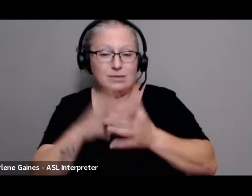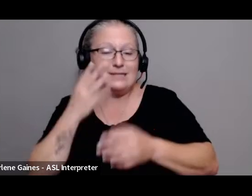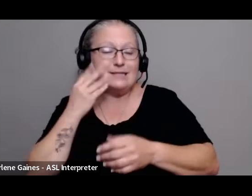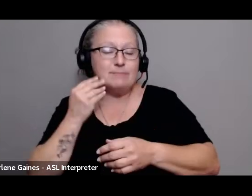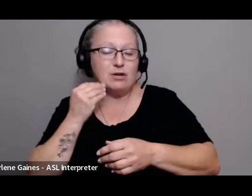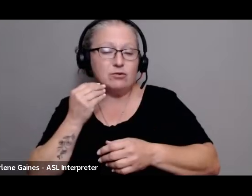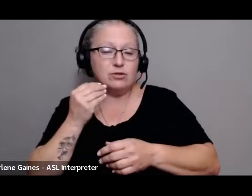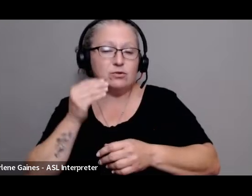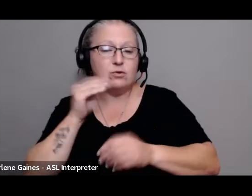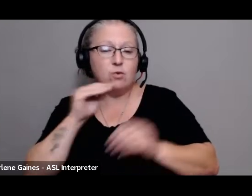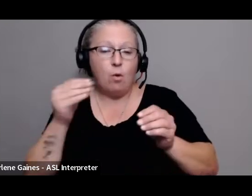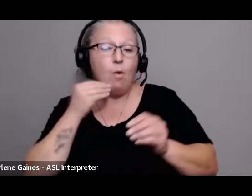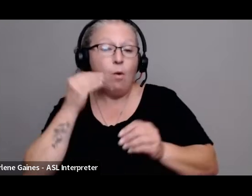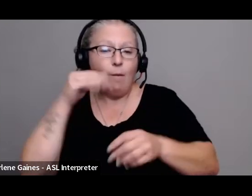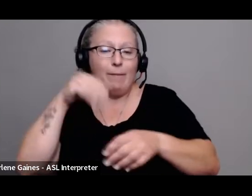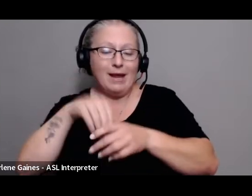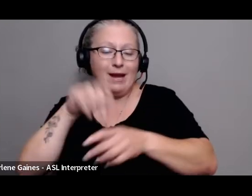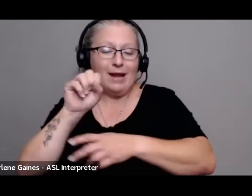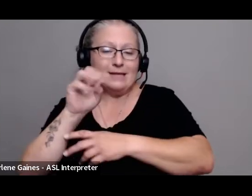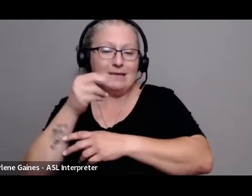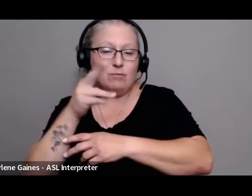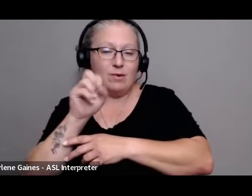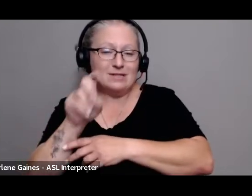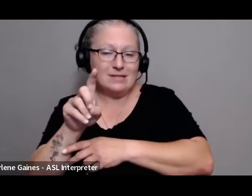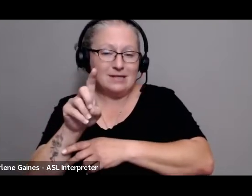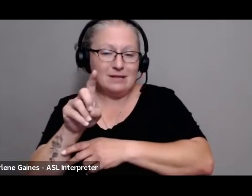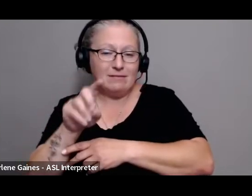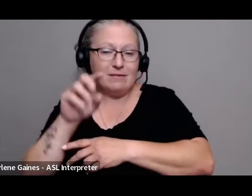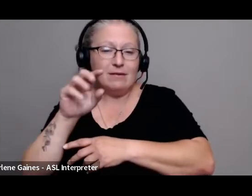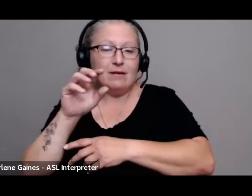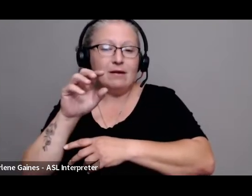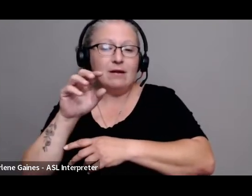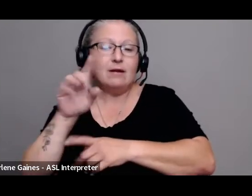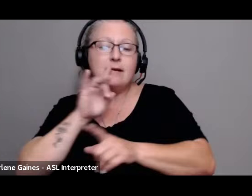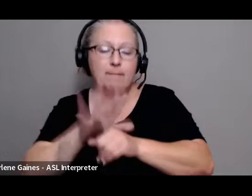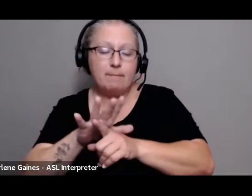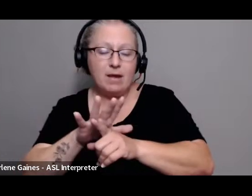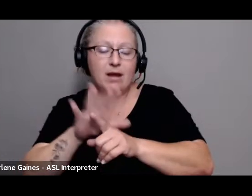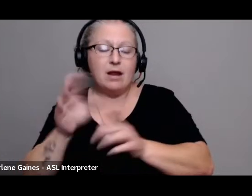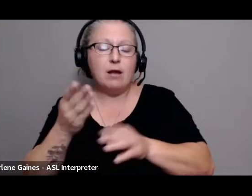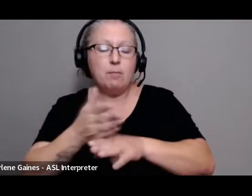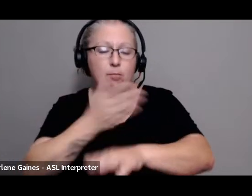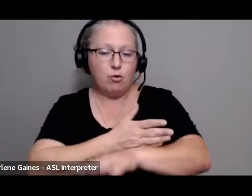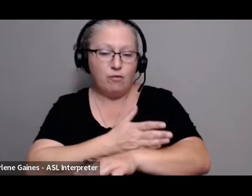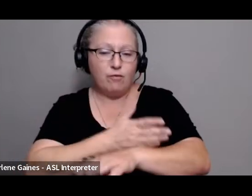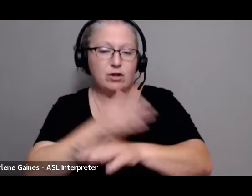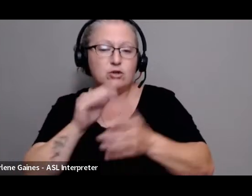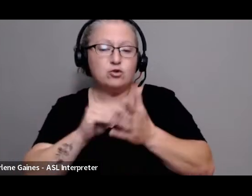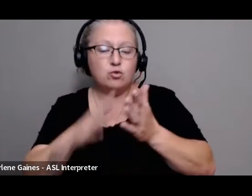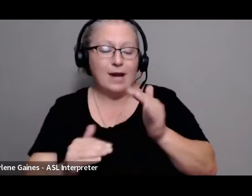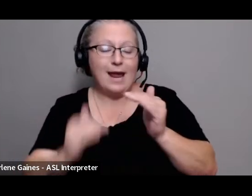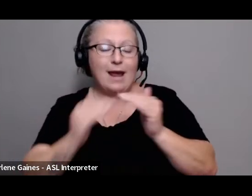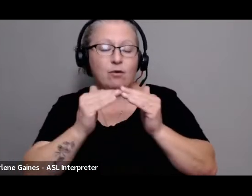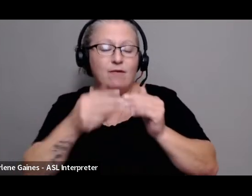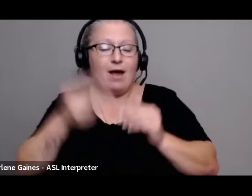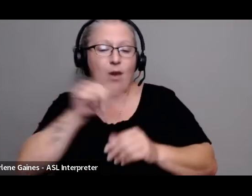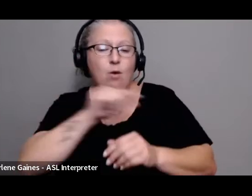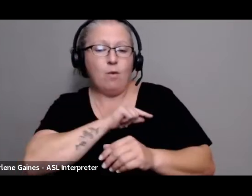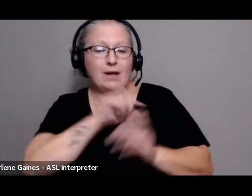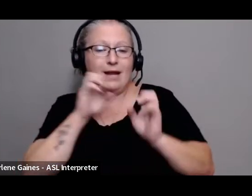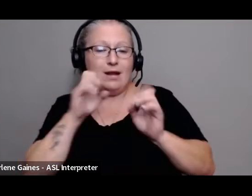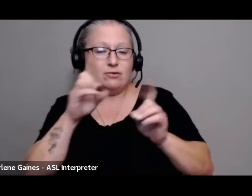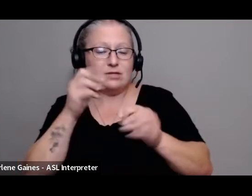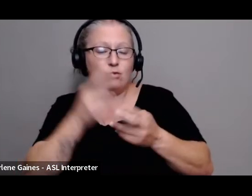experiencing homelessness in SMUHSD. SMUHSD is committed to improving student equity and access to high-quality education and